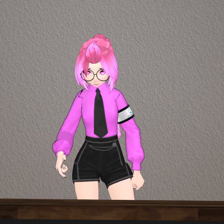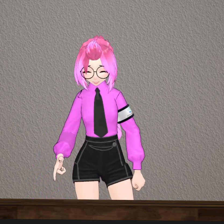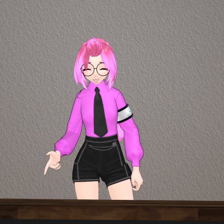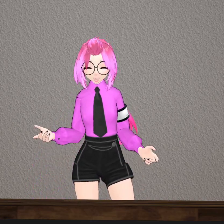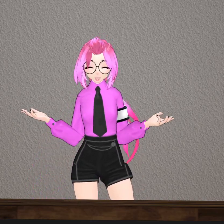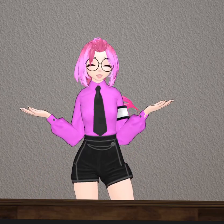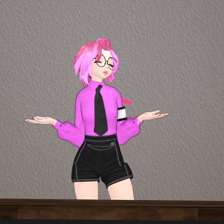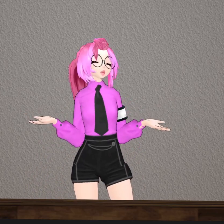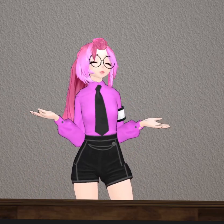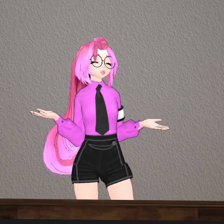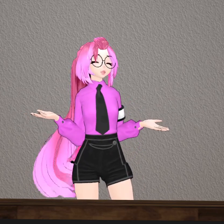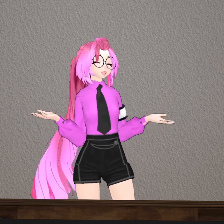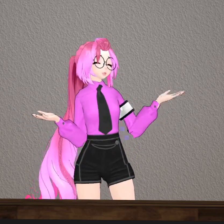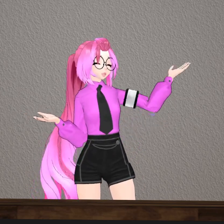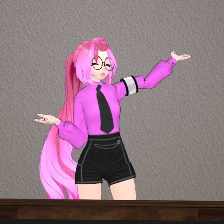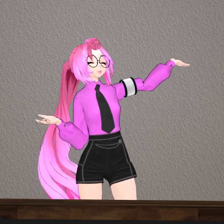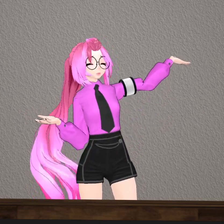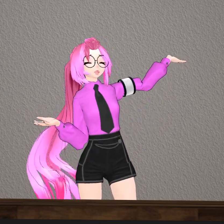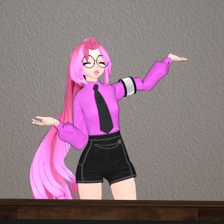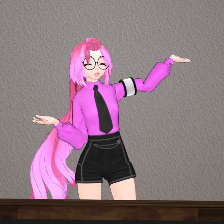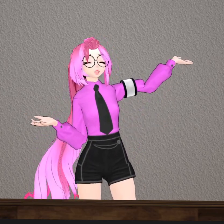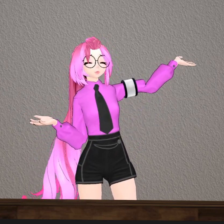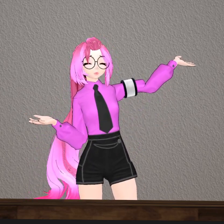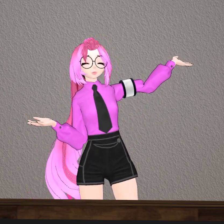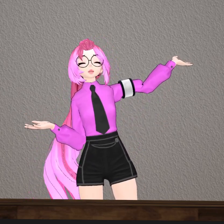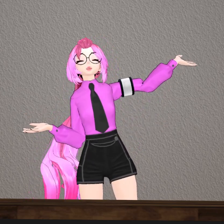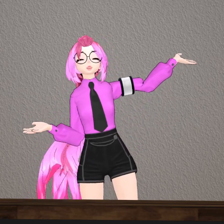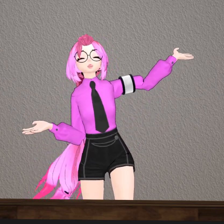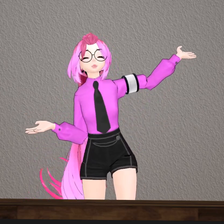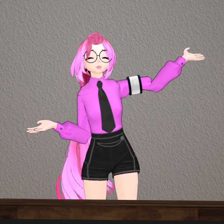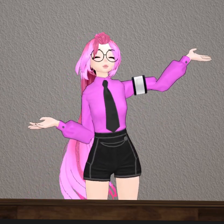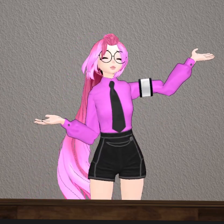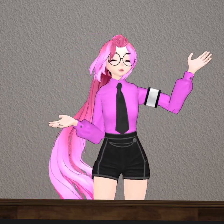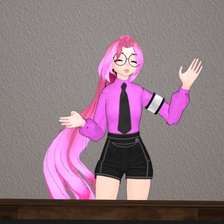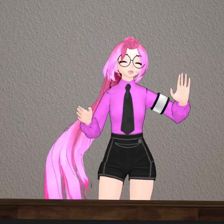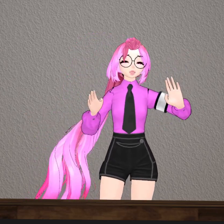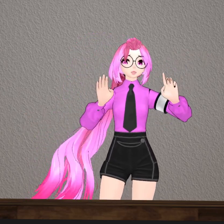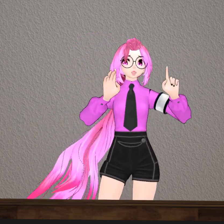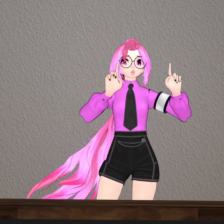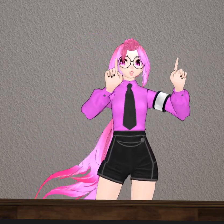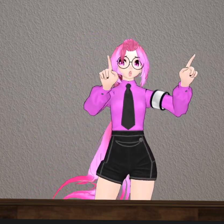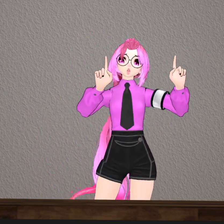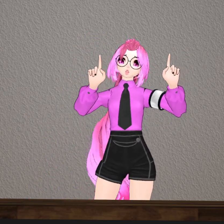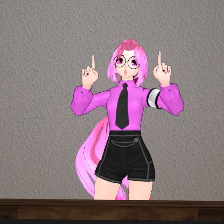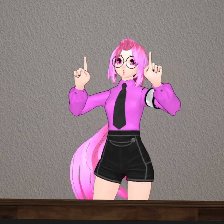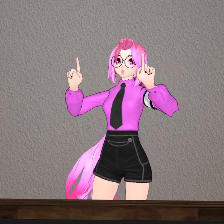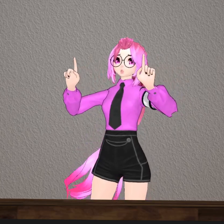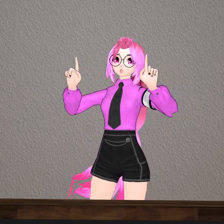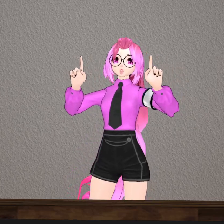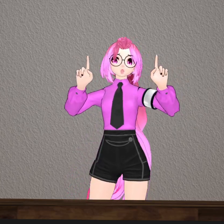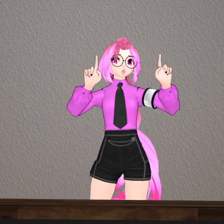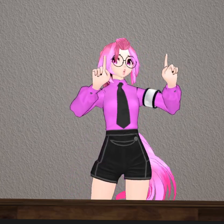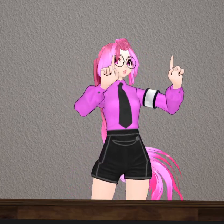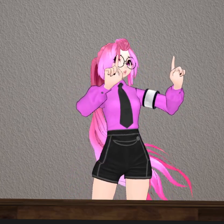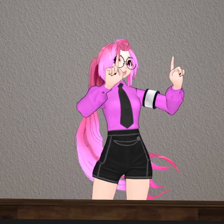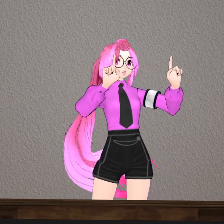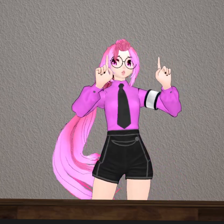And then what happens when you have debt? It causes arguments. So you have 2 people. This